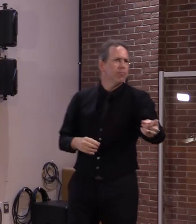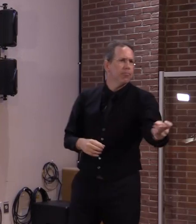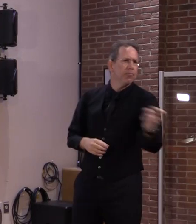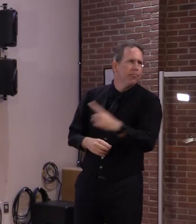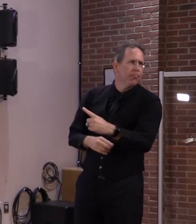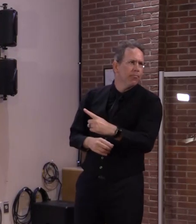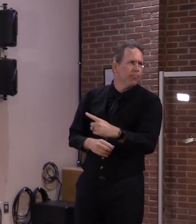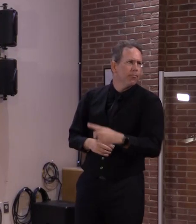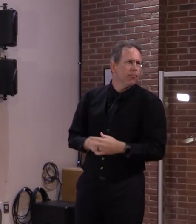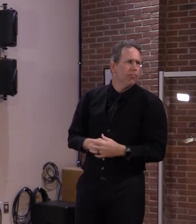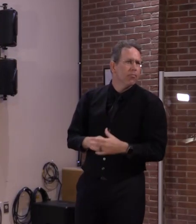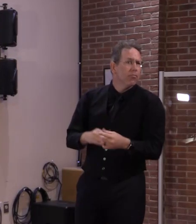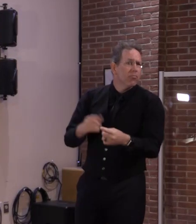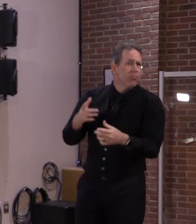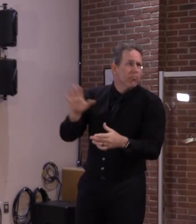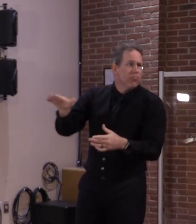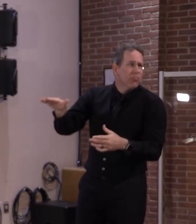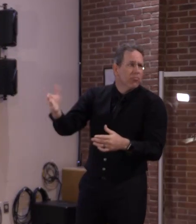off?